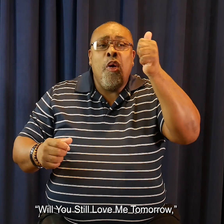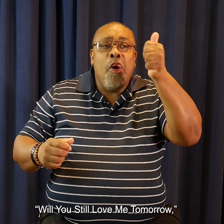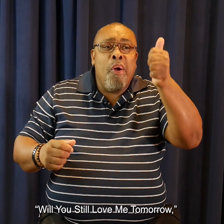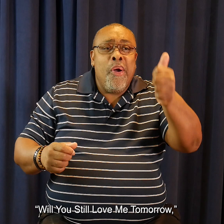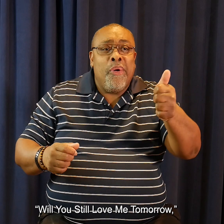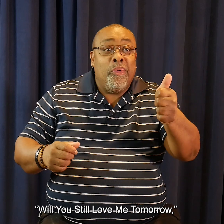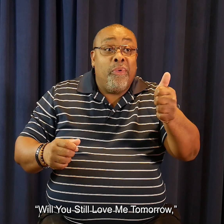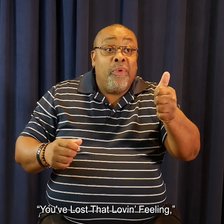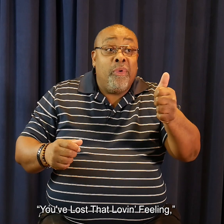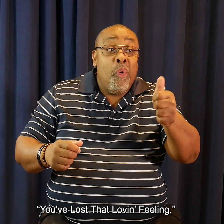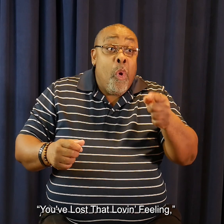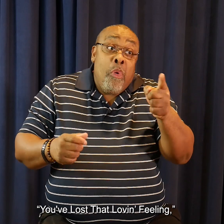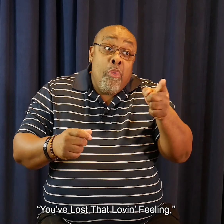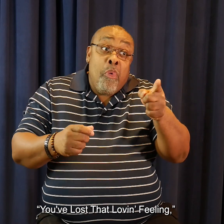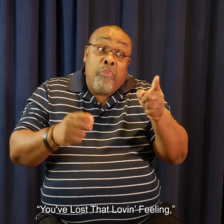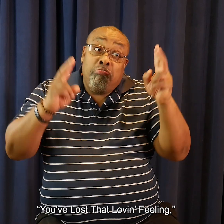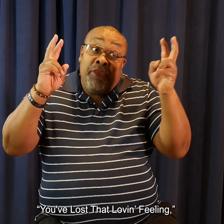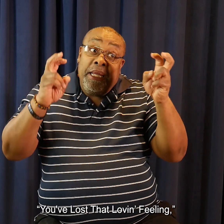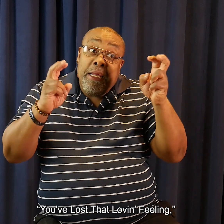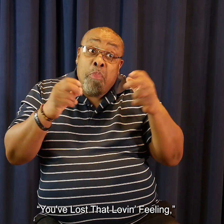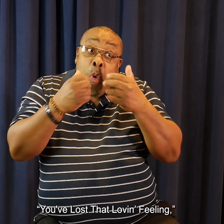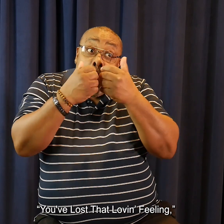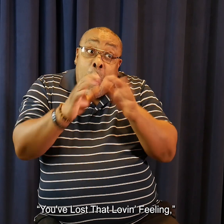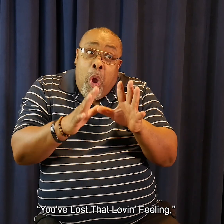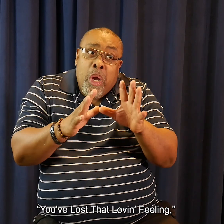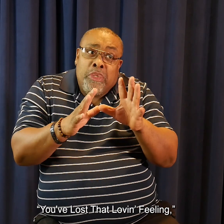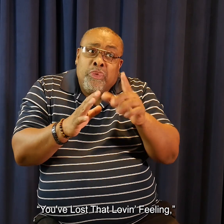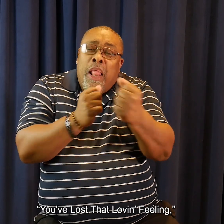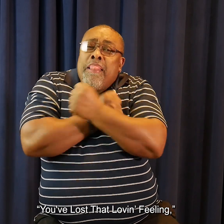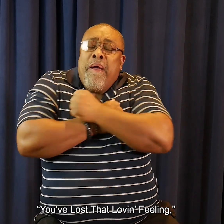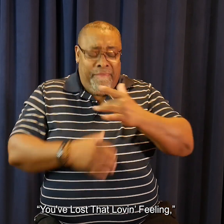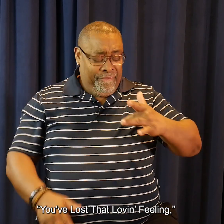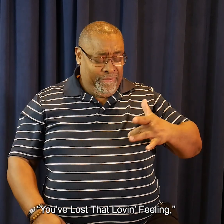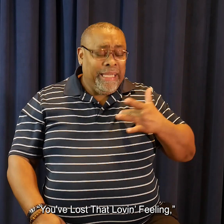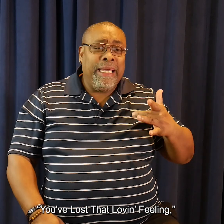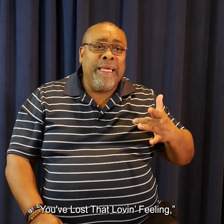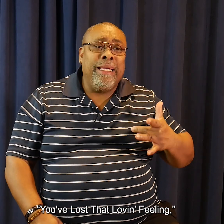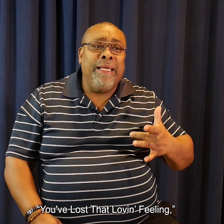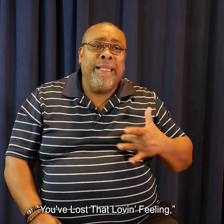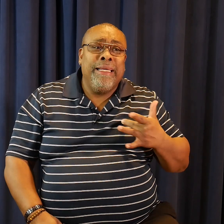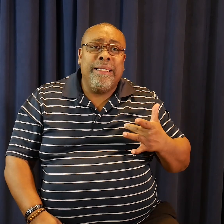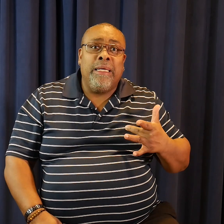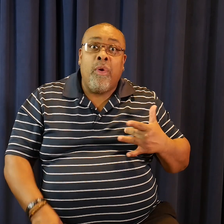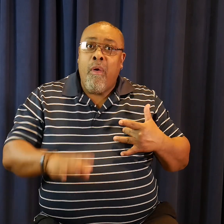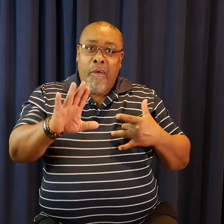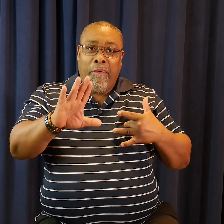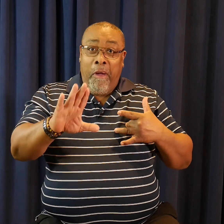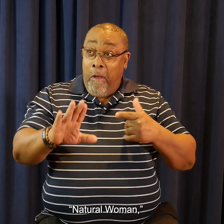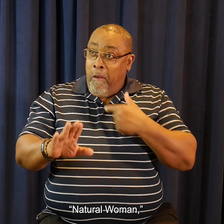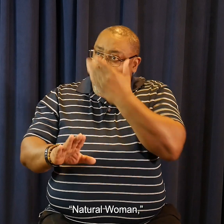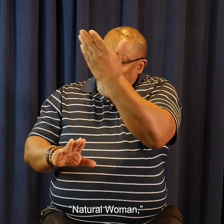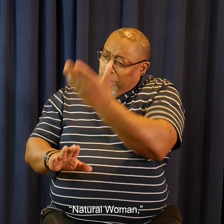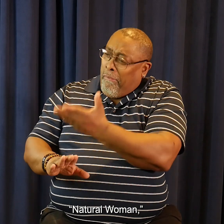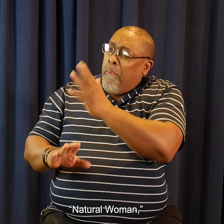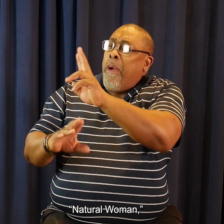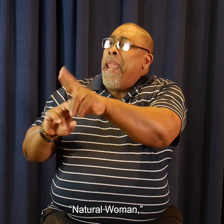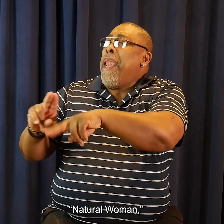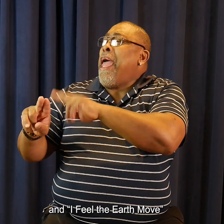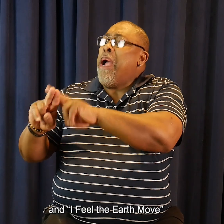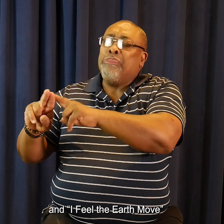Tomorrow? And You've Lost That Love and Feeling, and Natural Woman, and I Feel